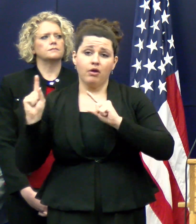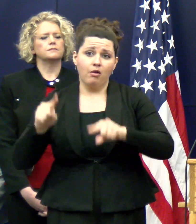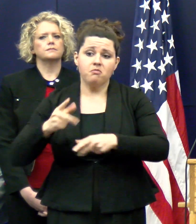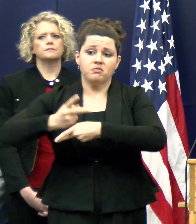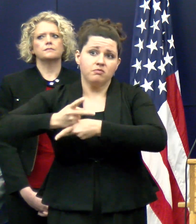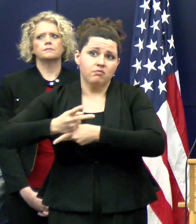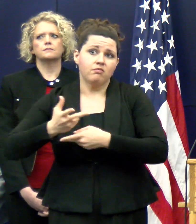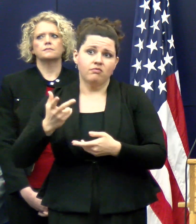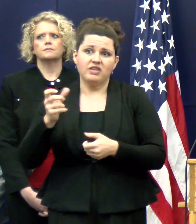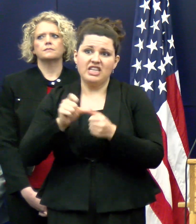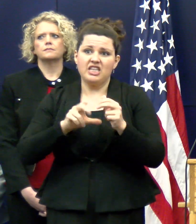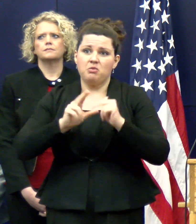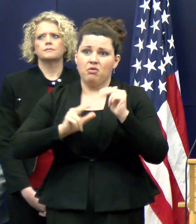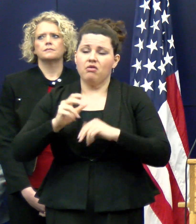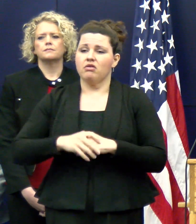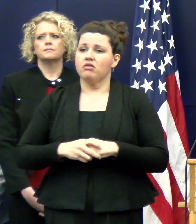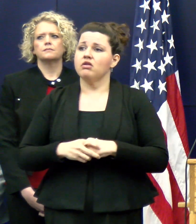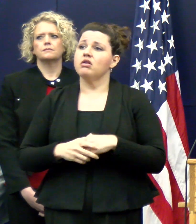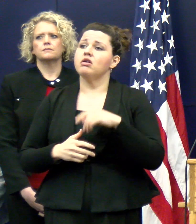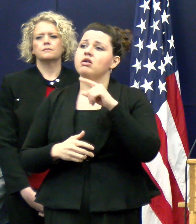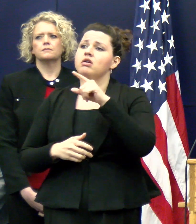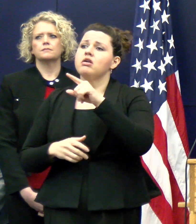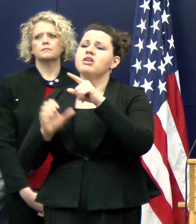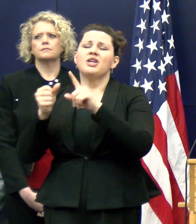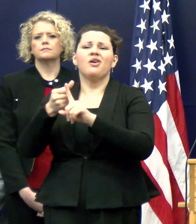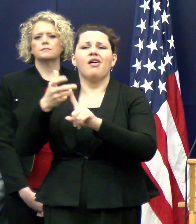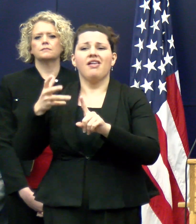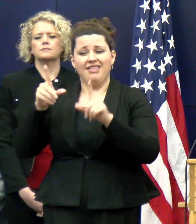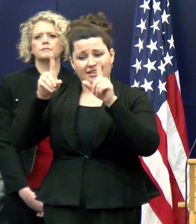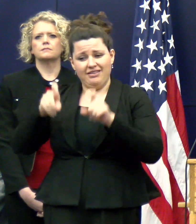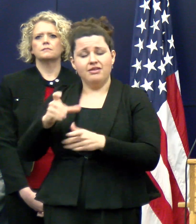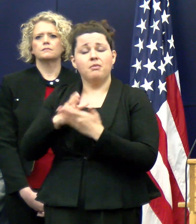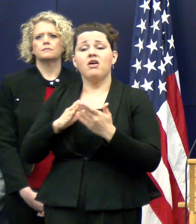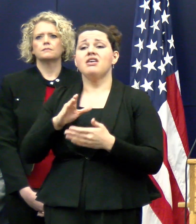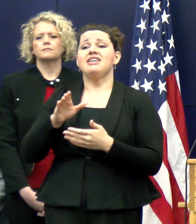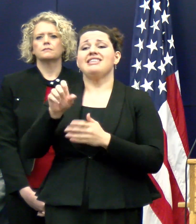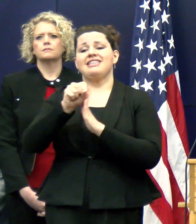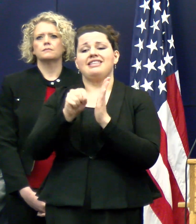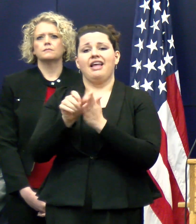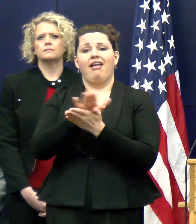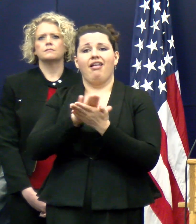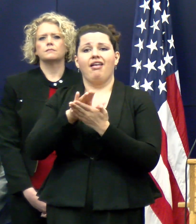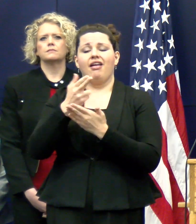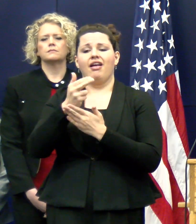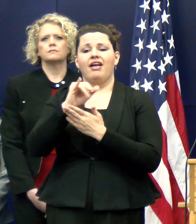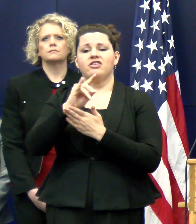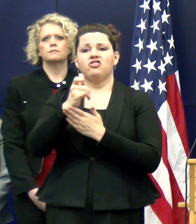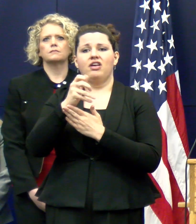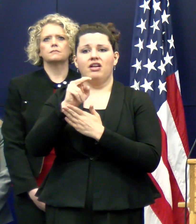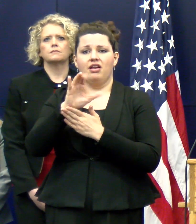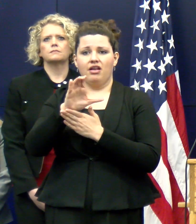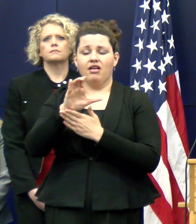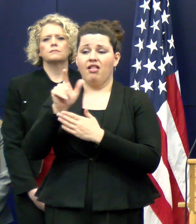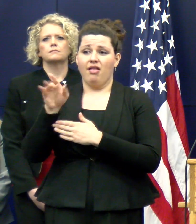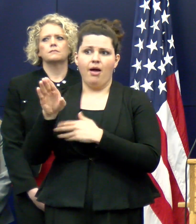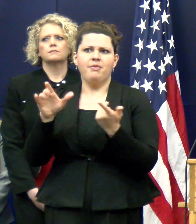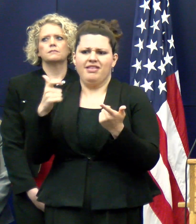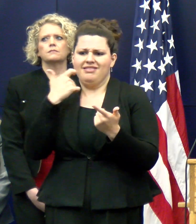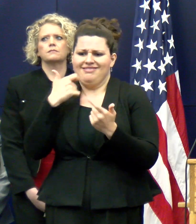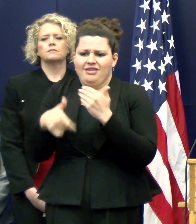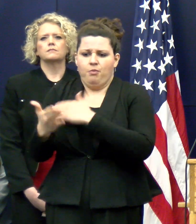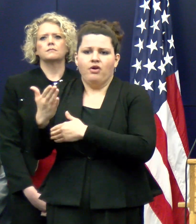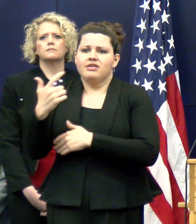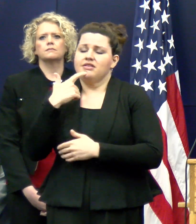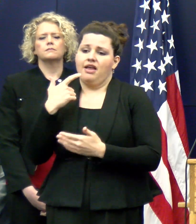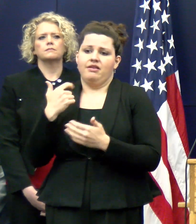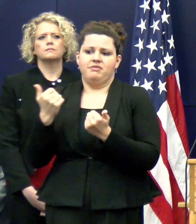stage. Governor, could you elaborate on the testing component here? The state hygienic lab, as of this morning, or at least yesterday, said that they had